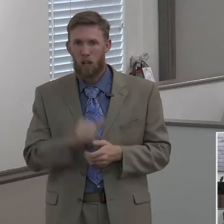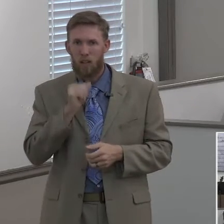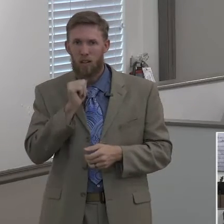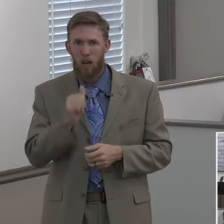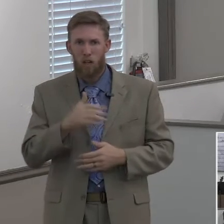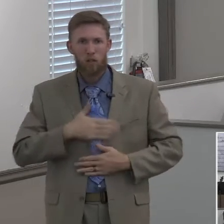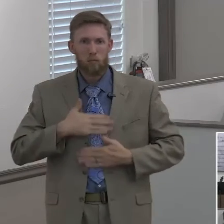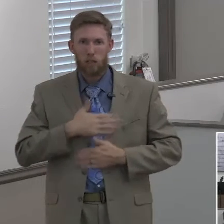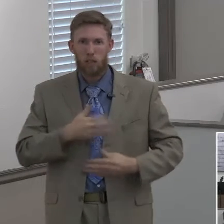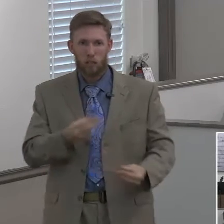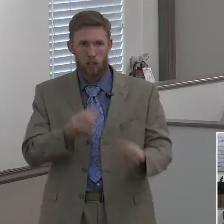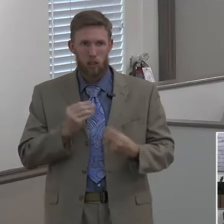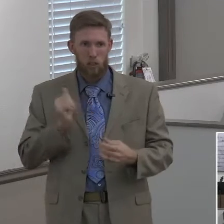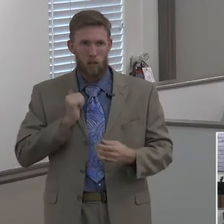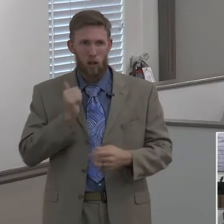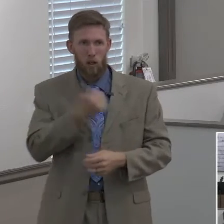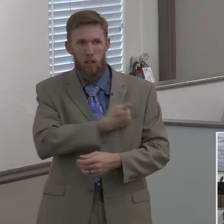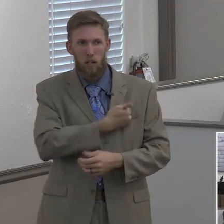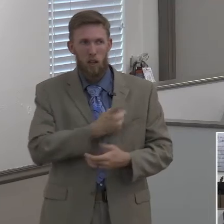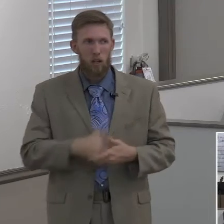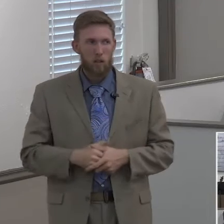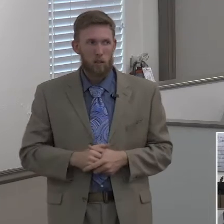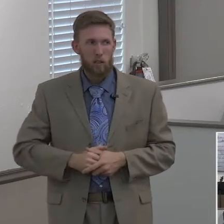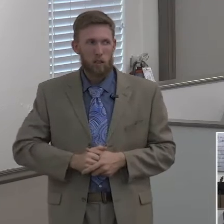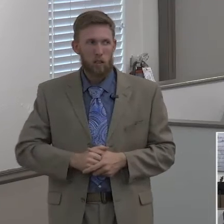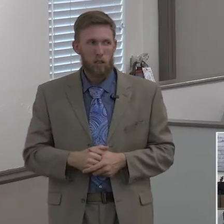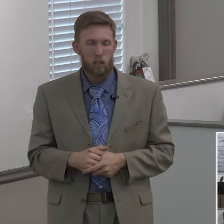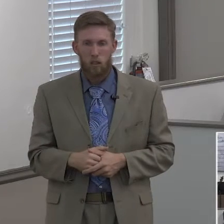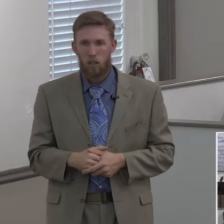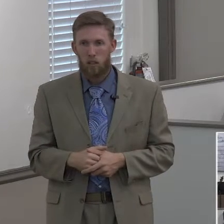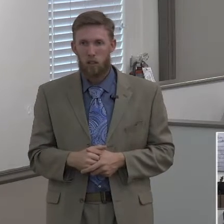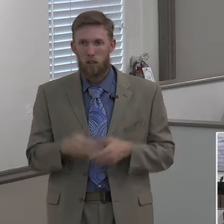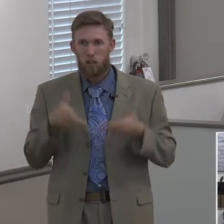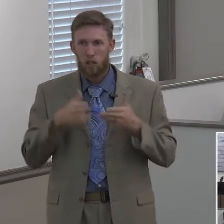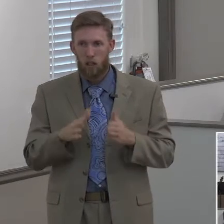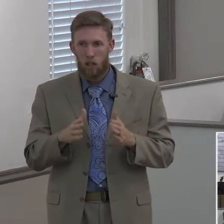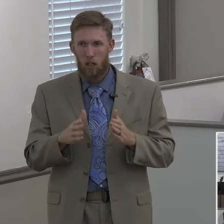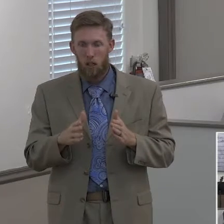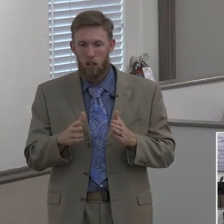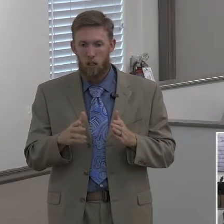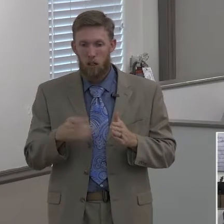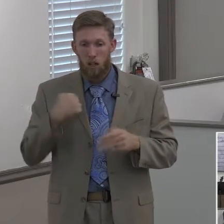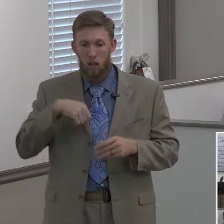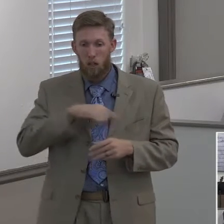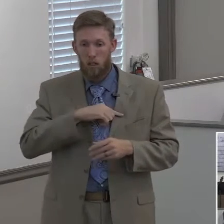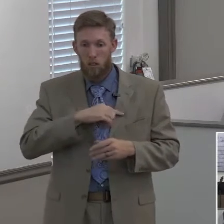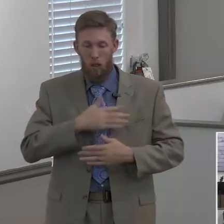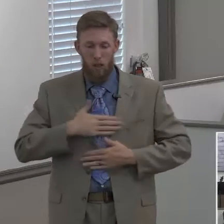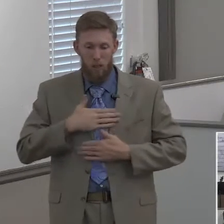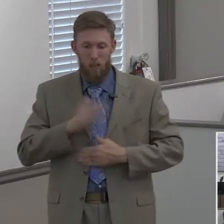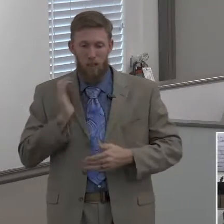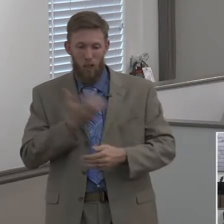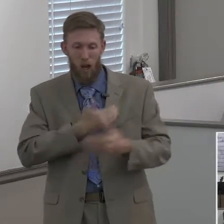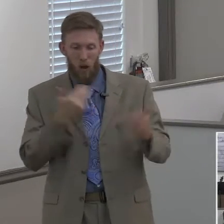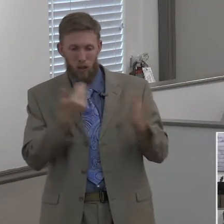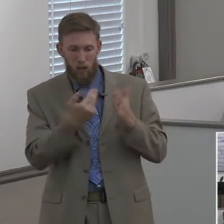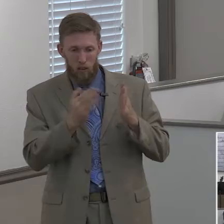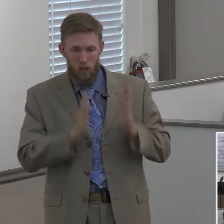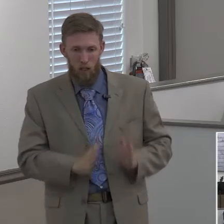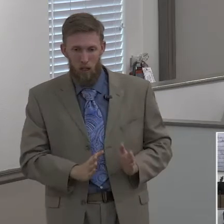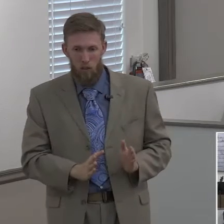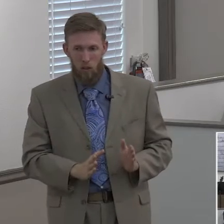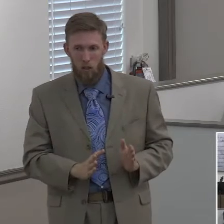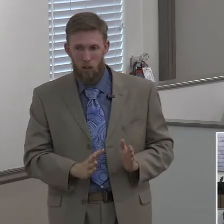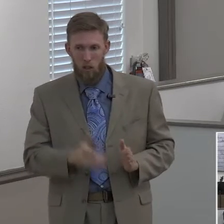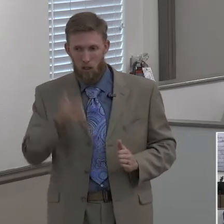and not to please ourselves. Now, let is at the start of verse 2. So it says, let every one of us please his neighbor for his